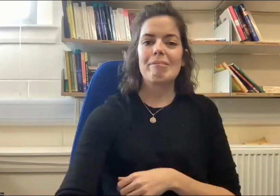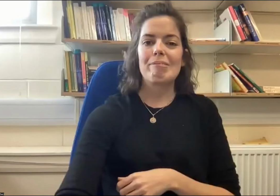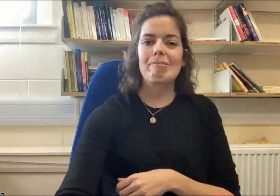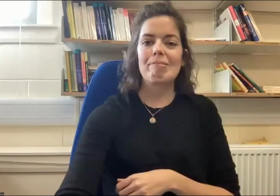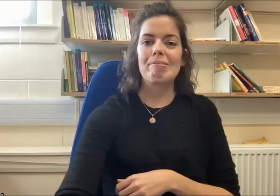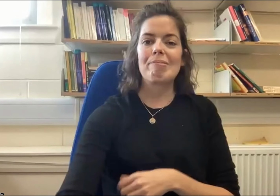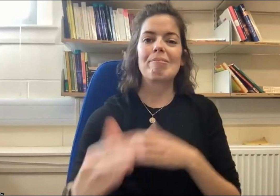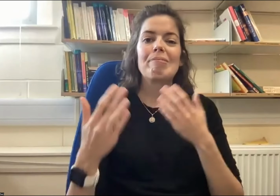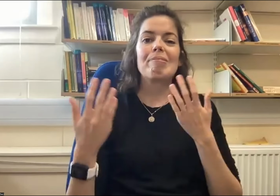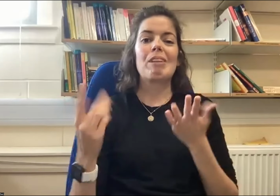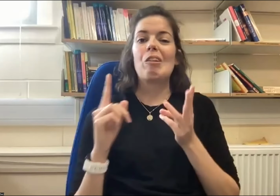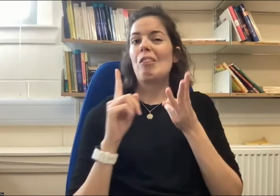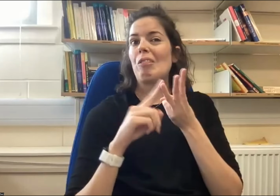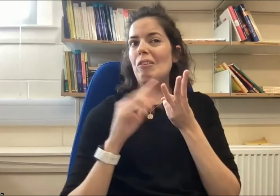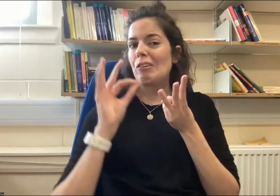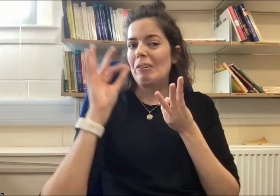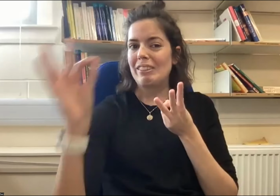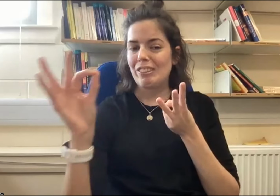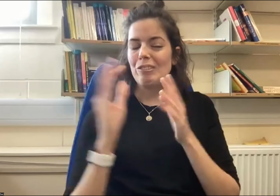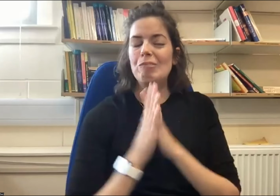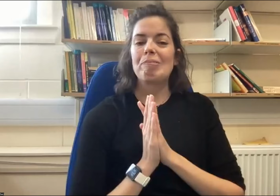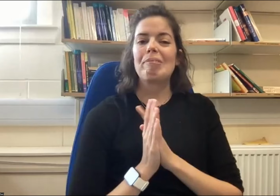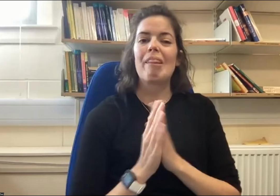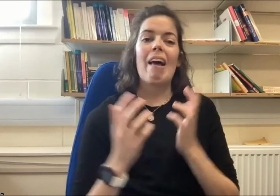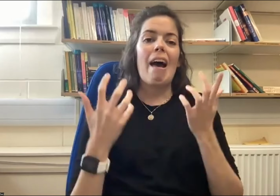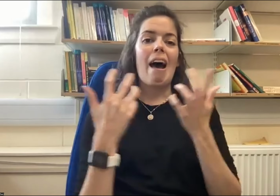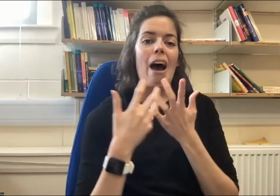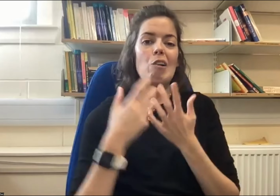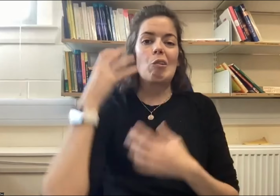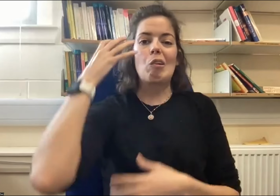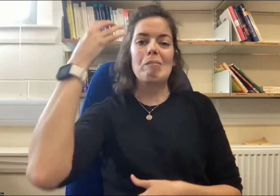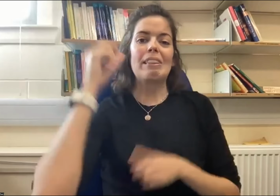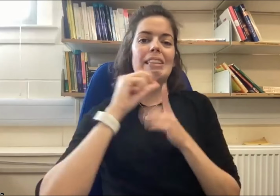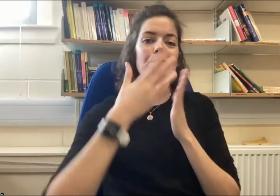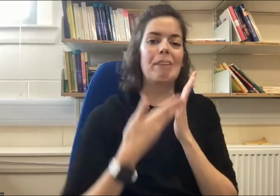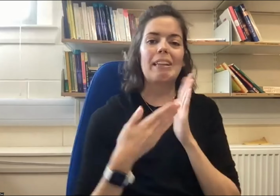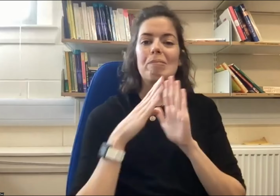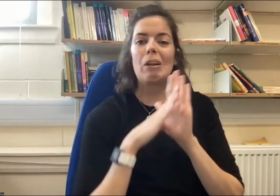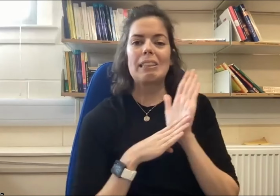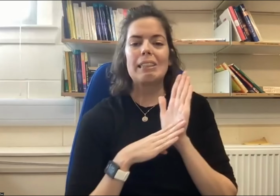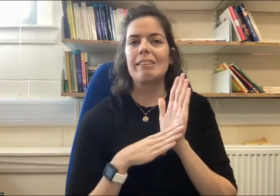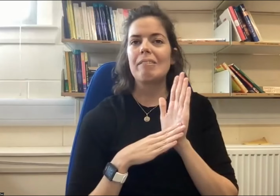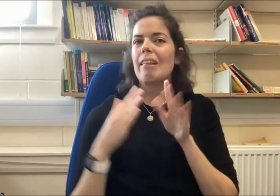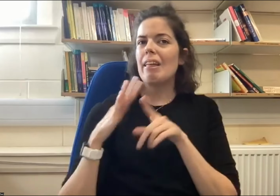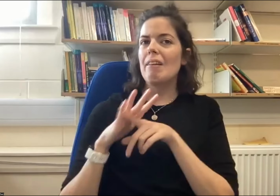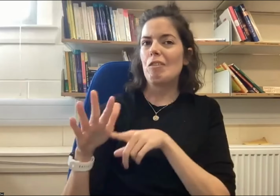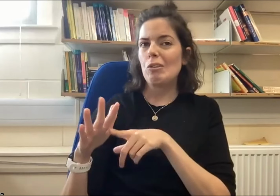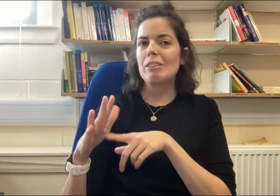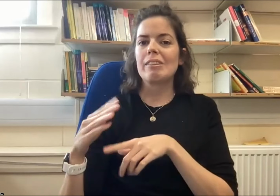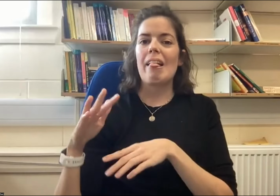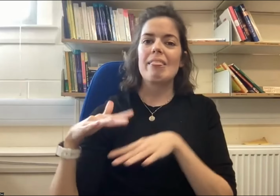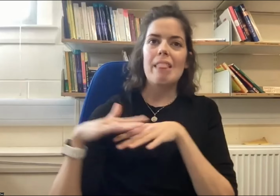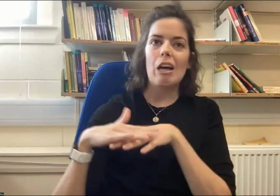example of one of the strategies that I have envisaged. My third question is how